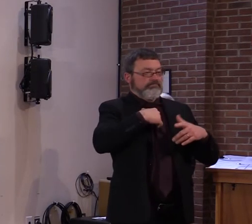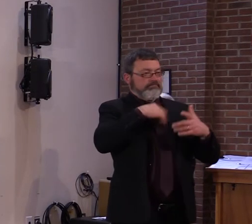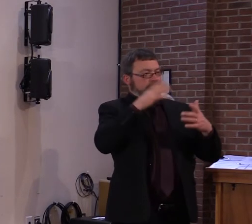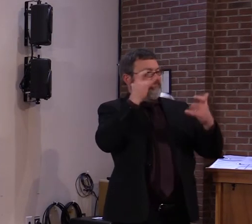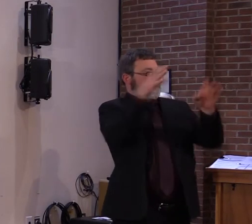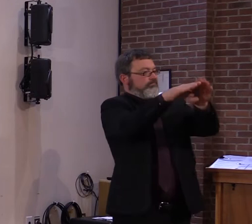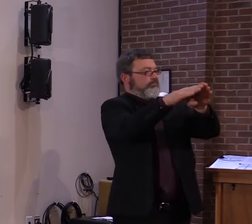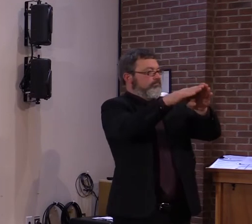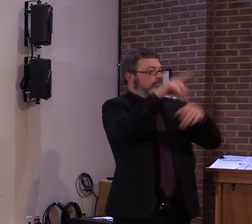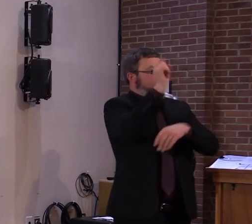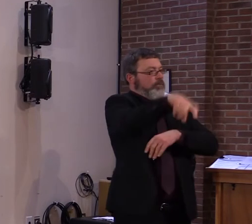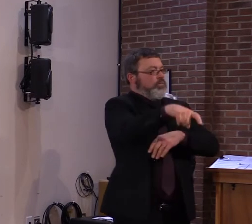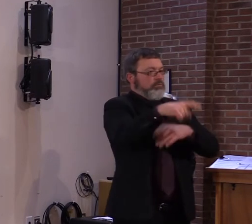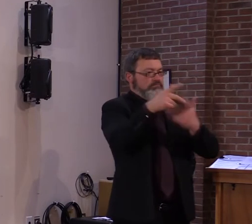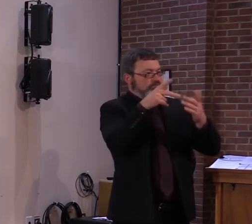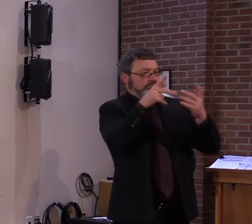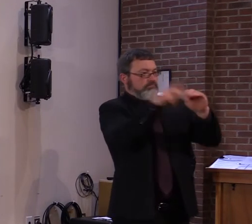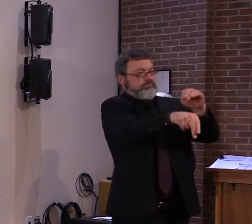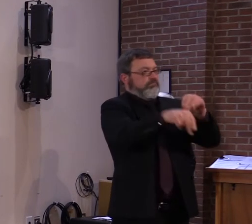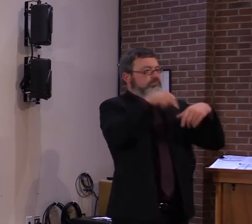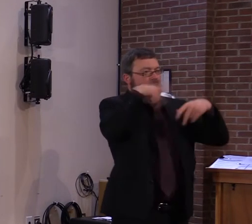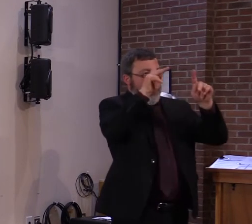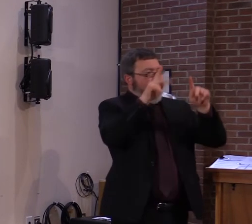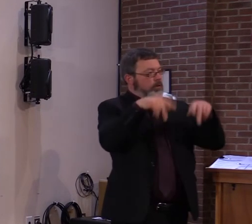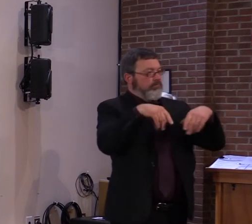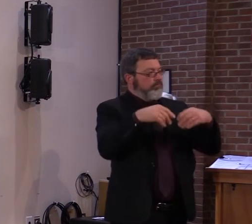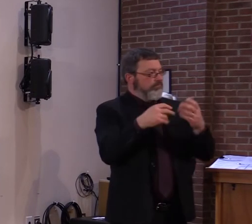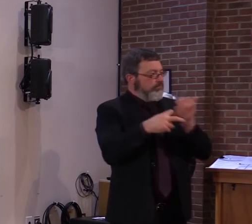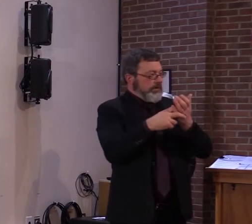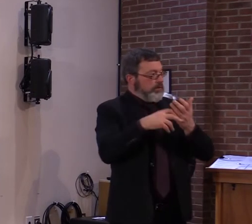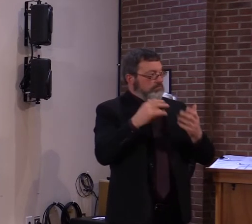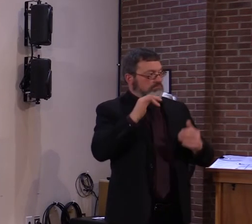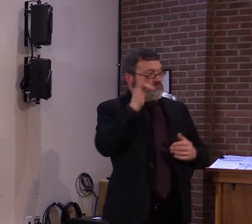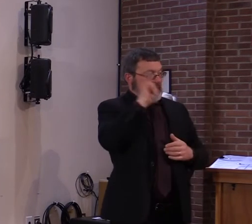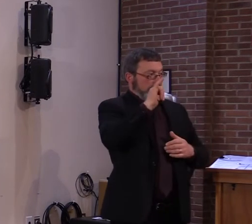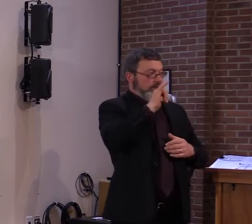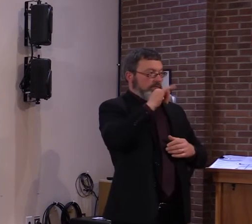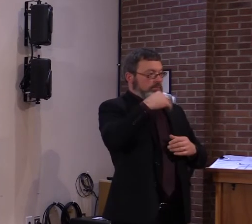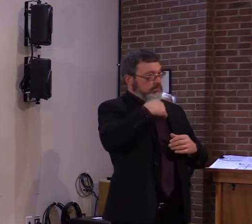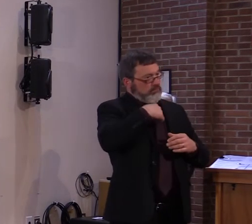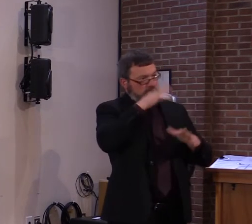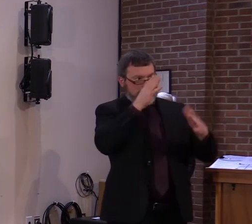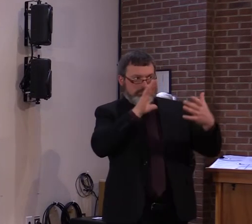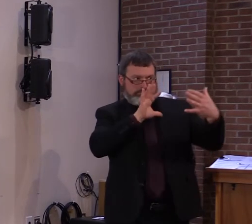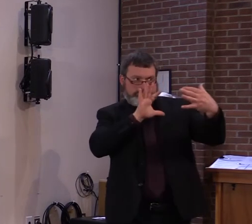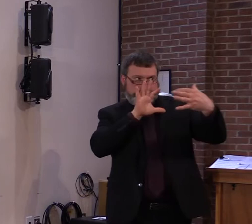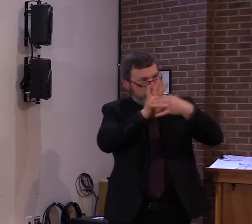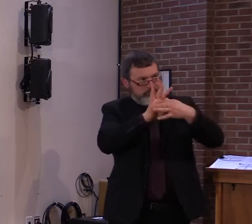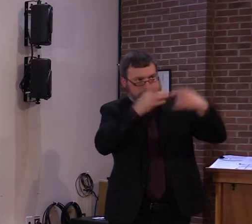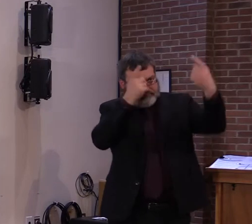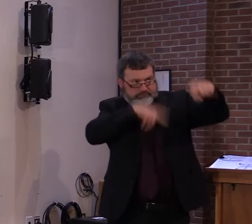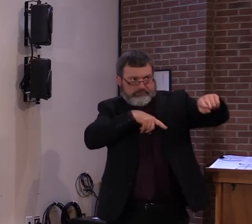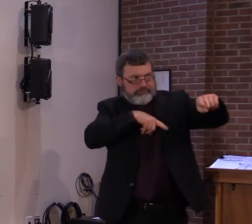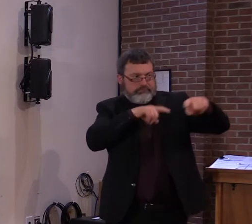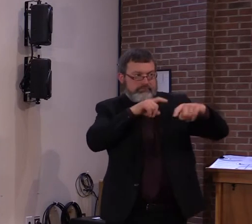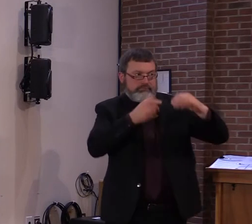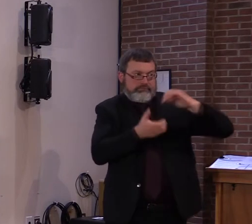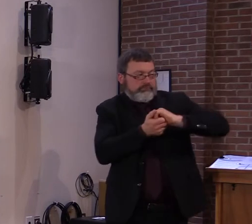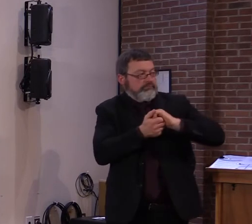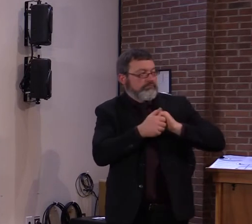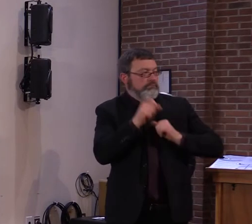have with the ski areas. But I might ask Secretary Curley, I believe, to elaborate further on